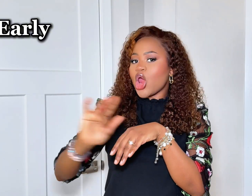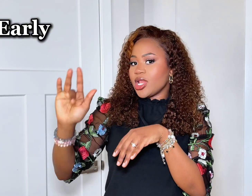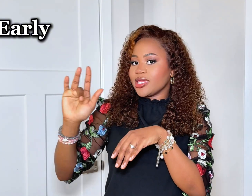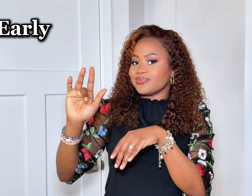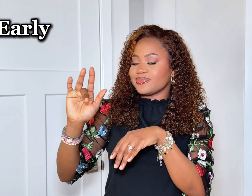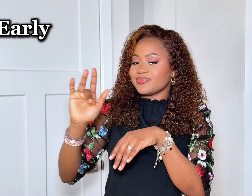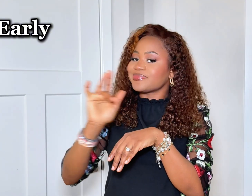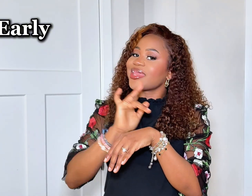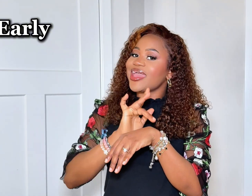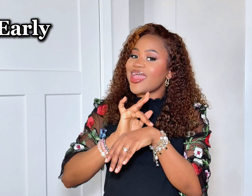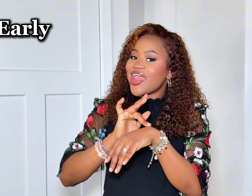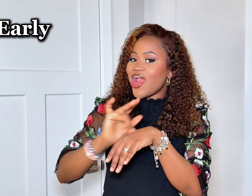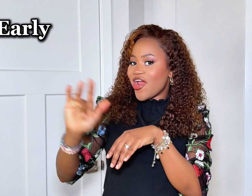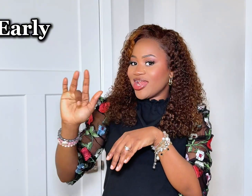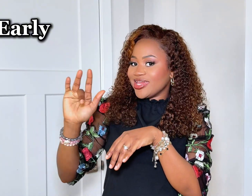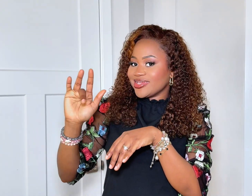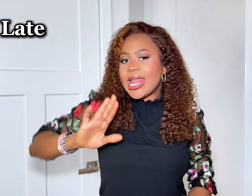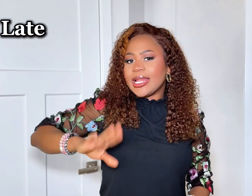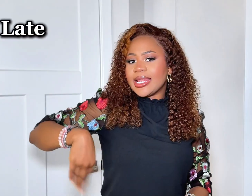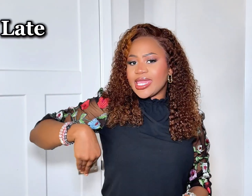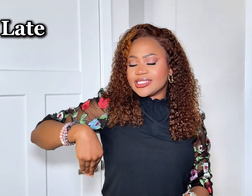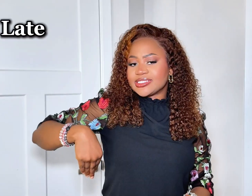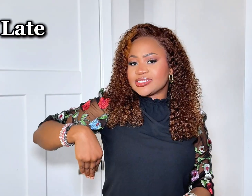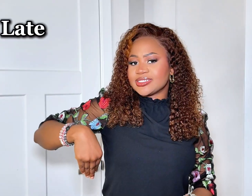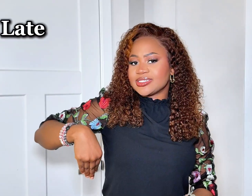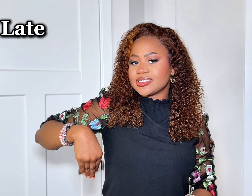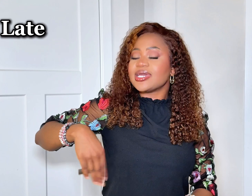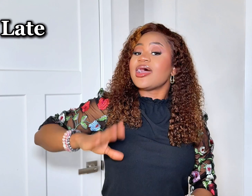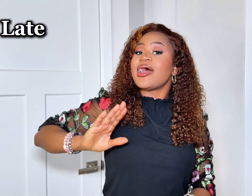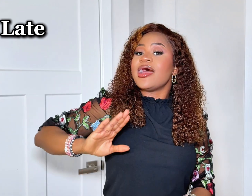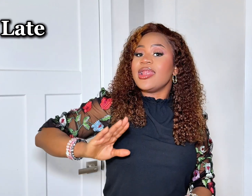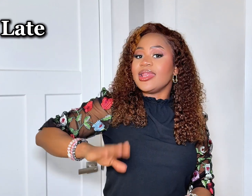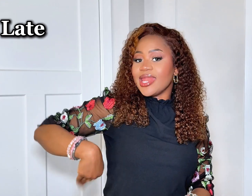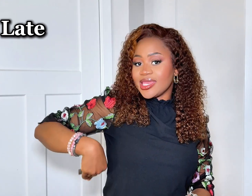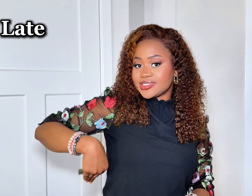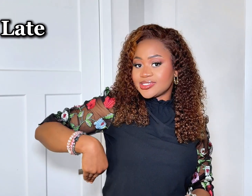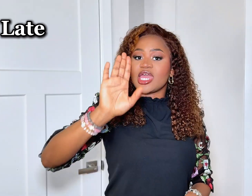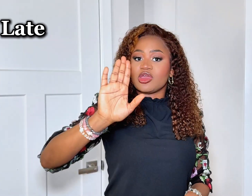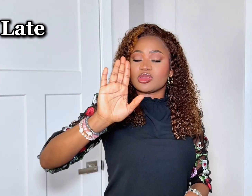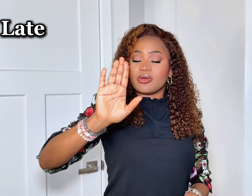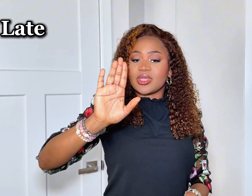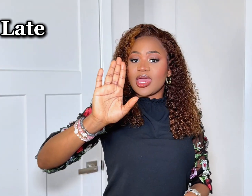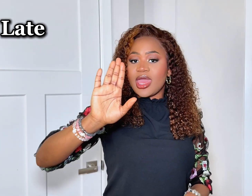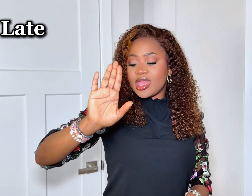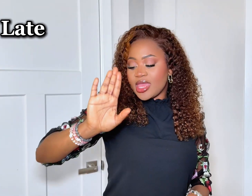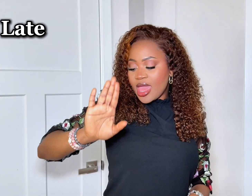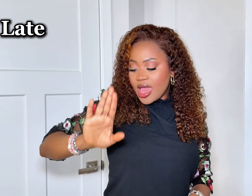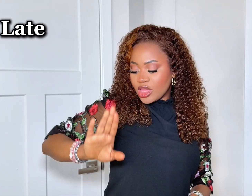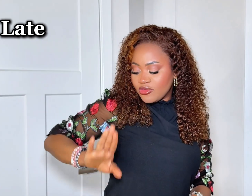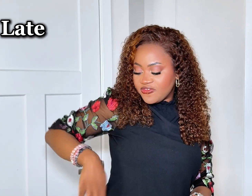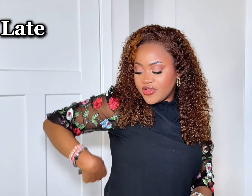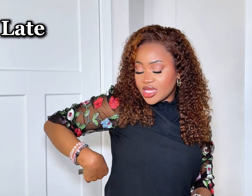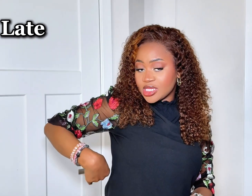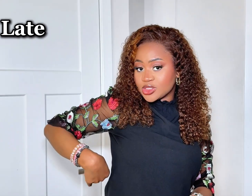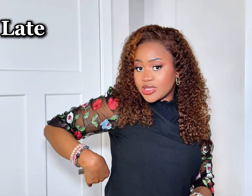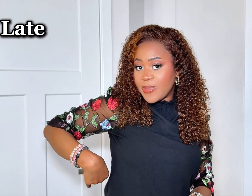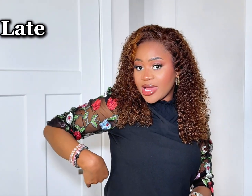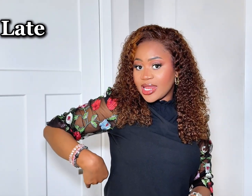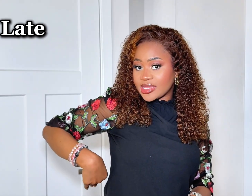Early. Early. Late. Late. Take your dominant hand and you flick it to the back like this,